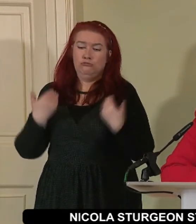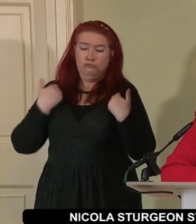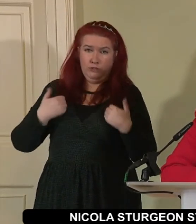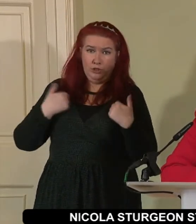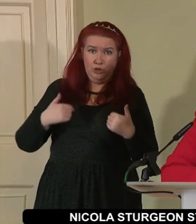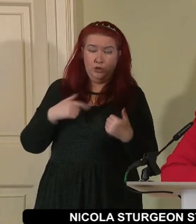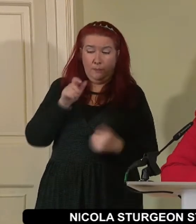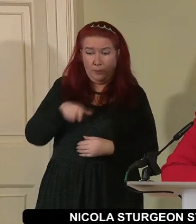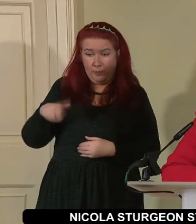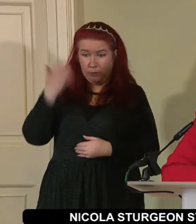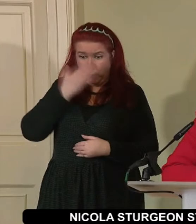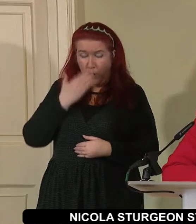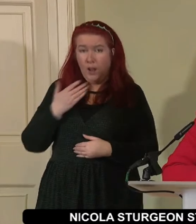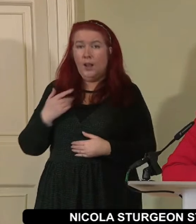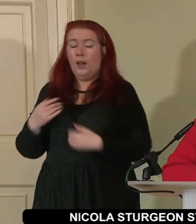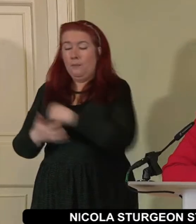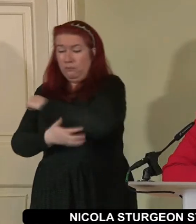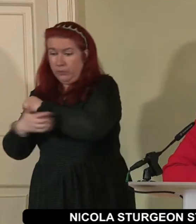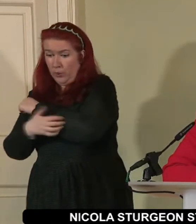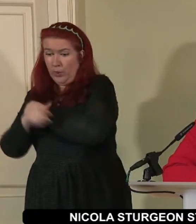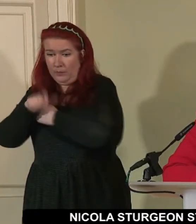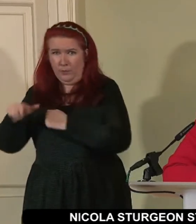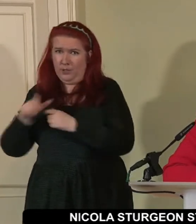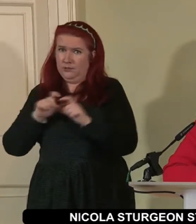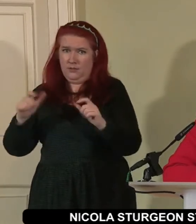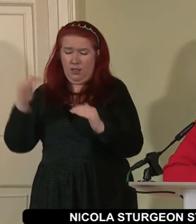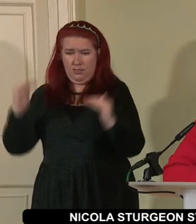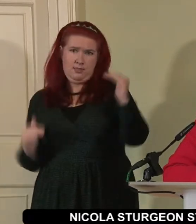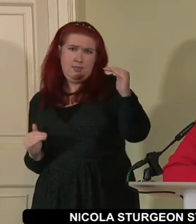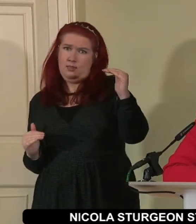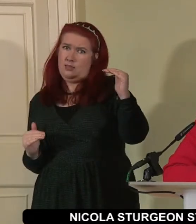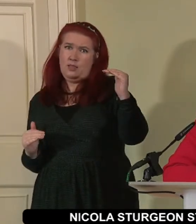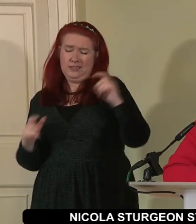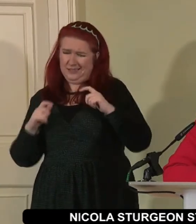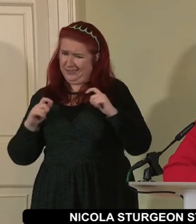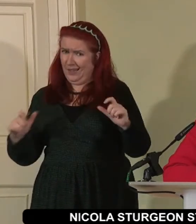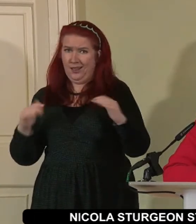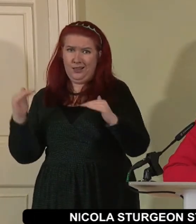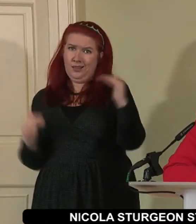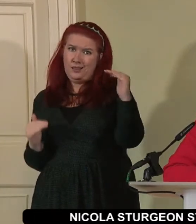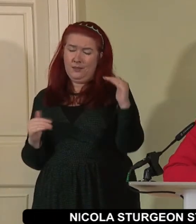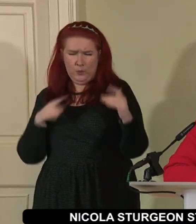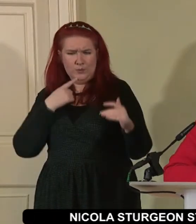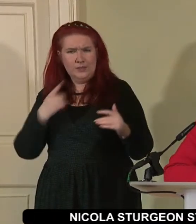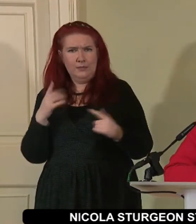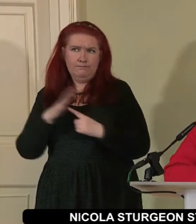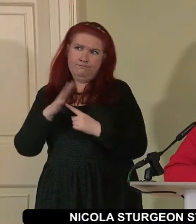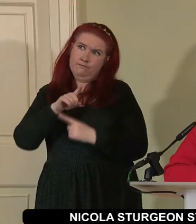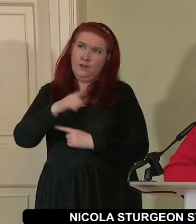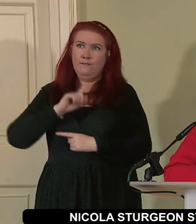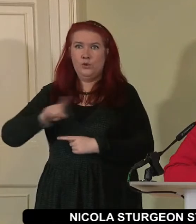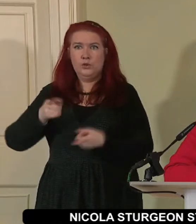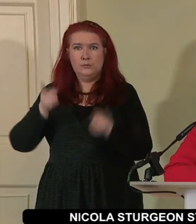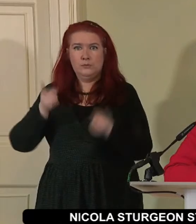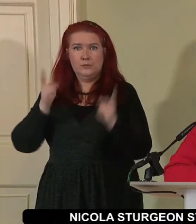which you'd said was one of your core missions as First Minister, remains pretty wide. And despite what you're saying today,